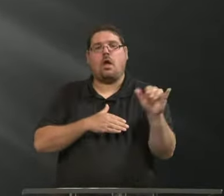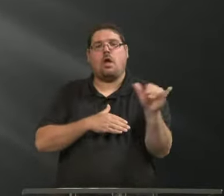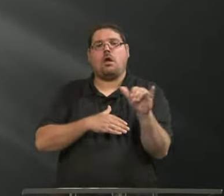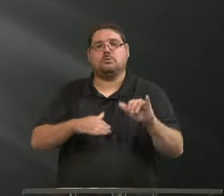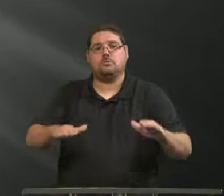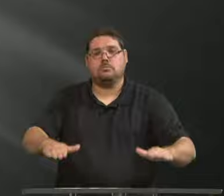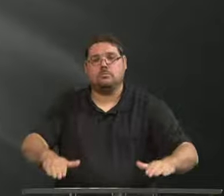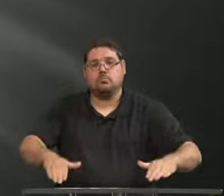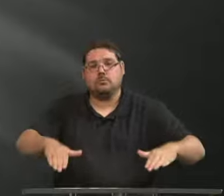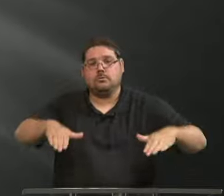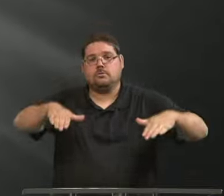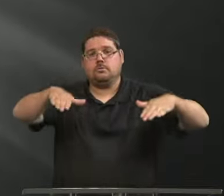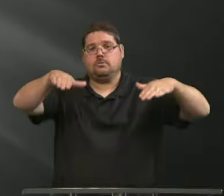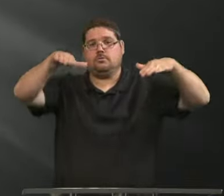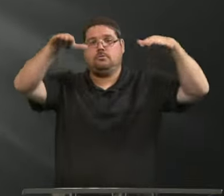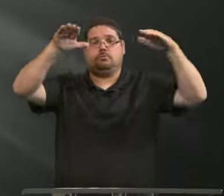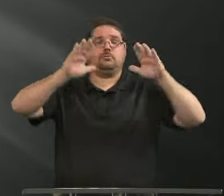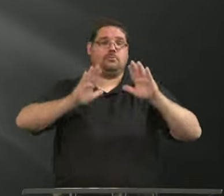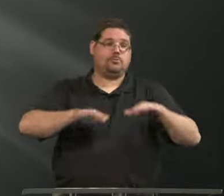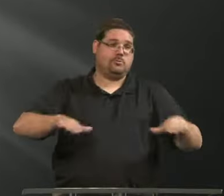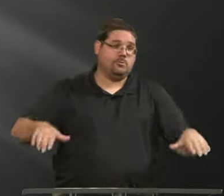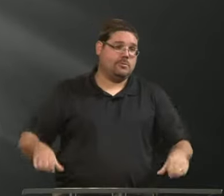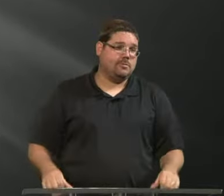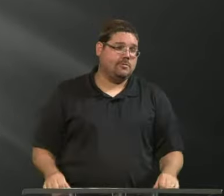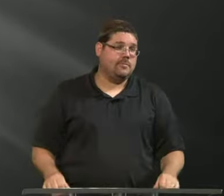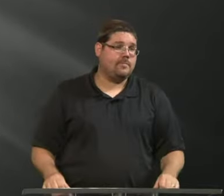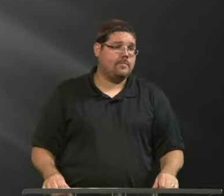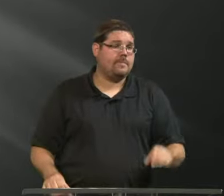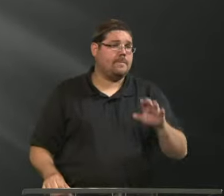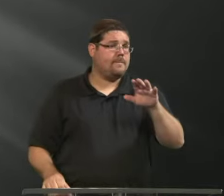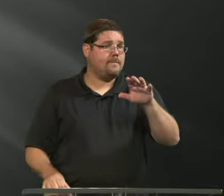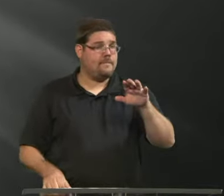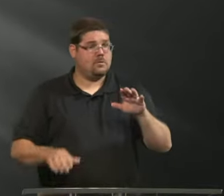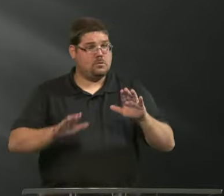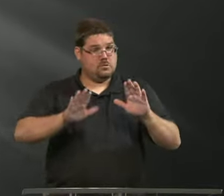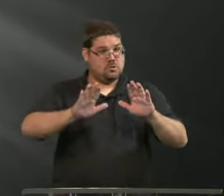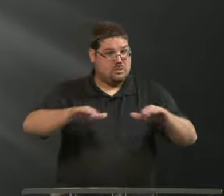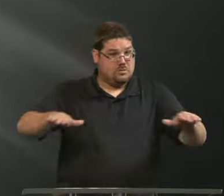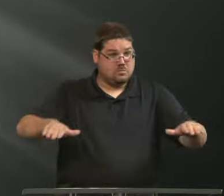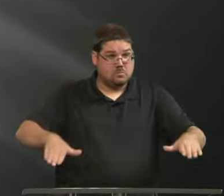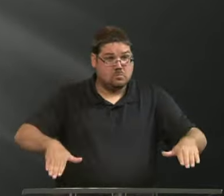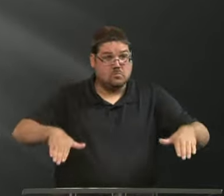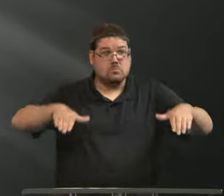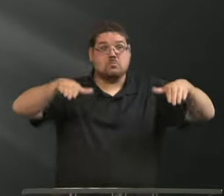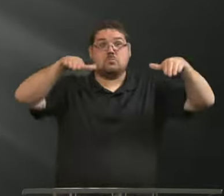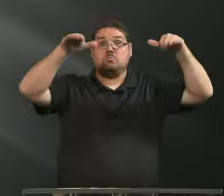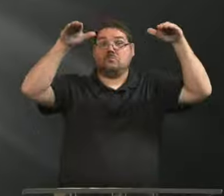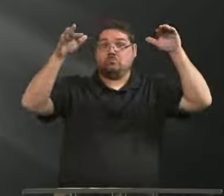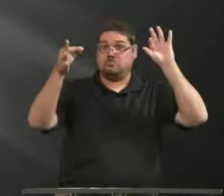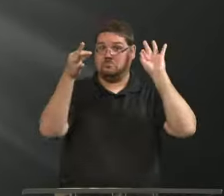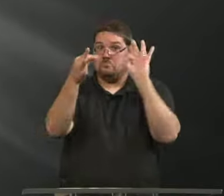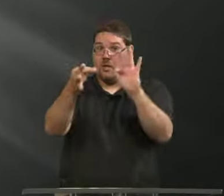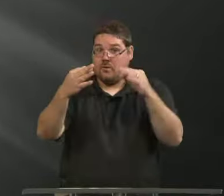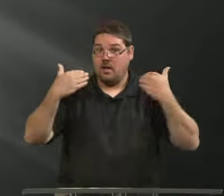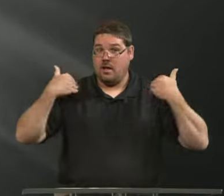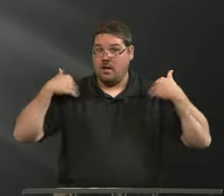another aspect to this, because the children are born and they grow up. So as the children grow